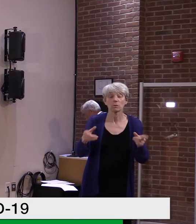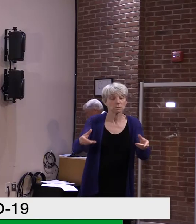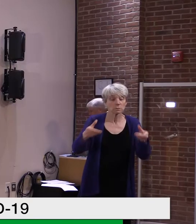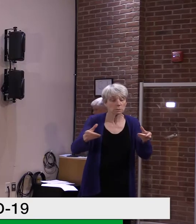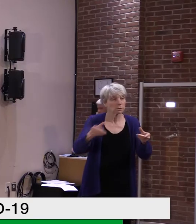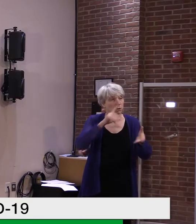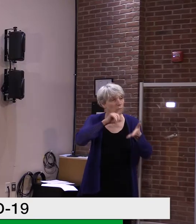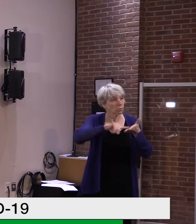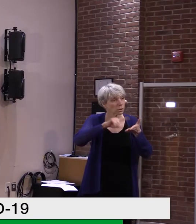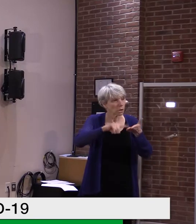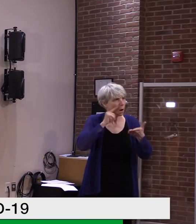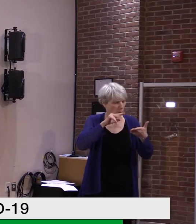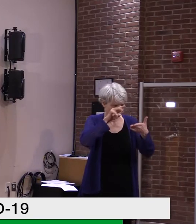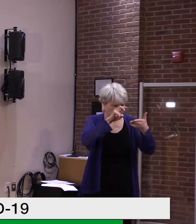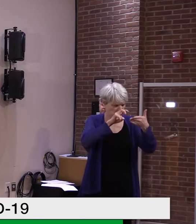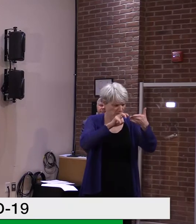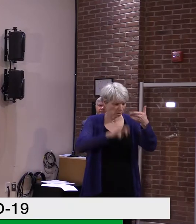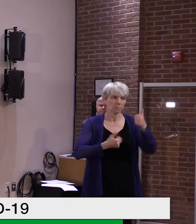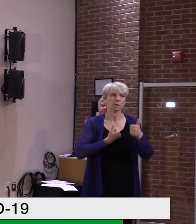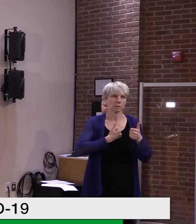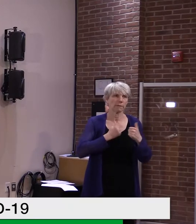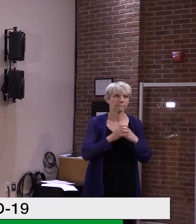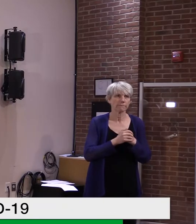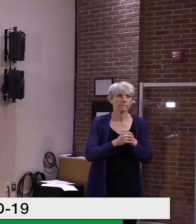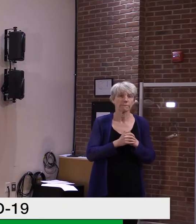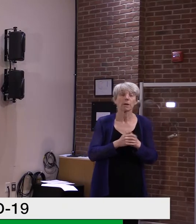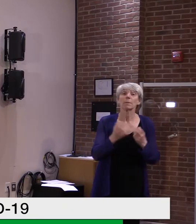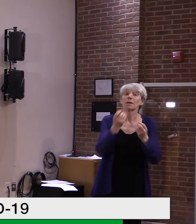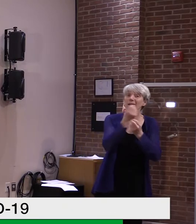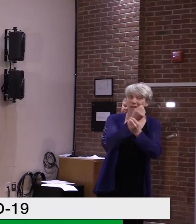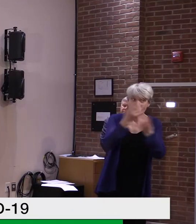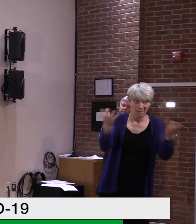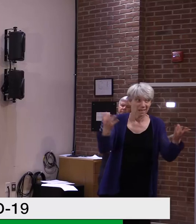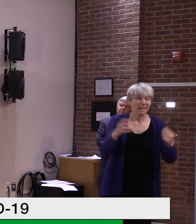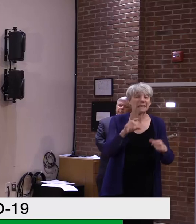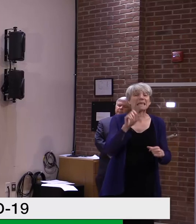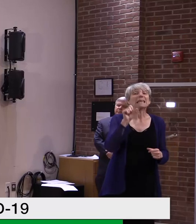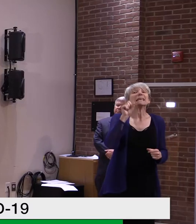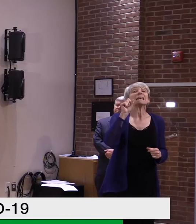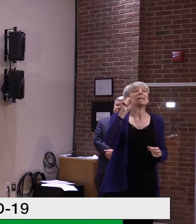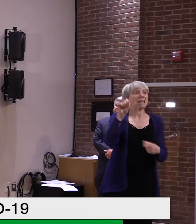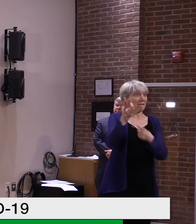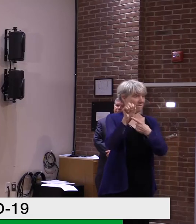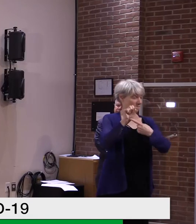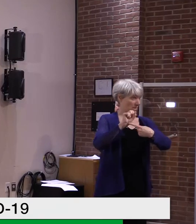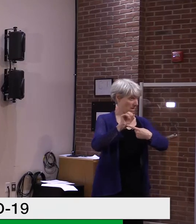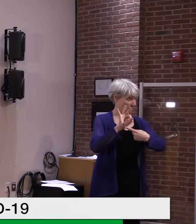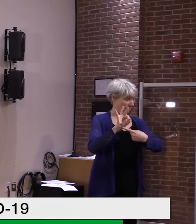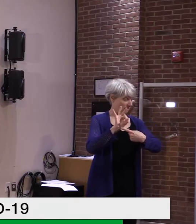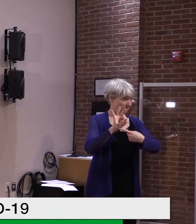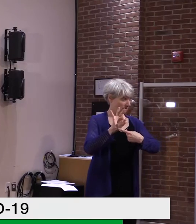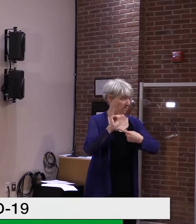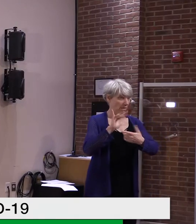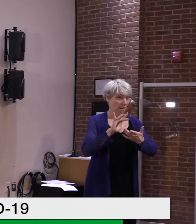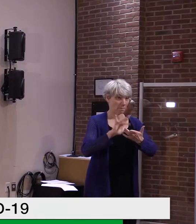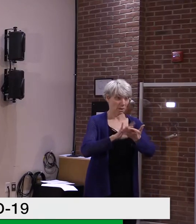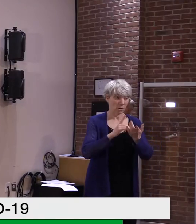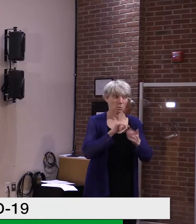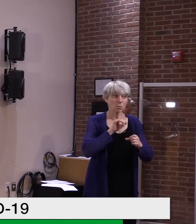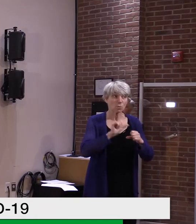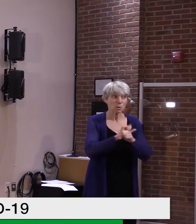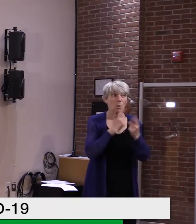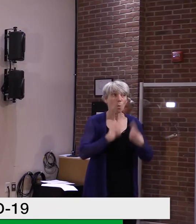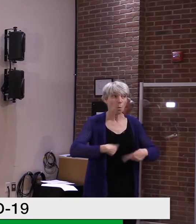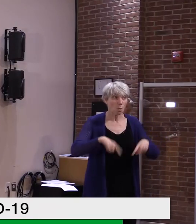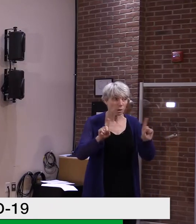knows, the value of this, if it actually achieves the value that its